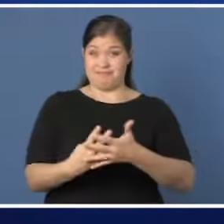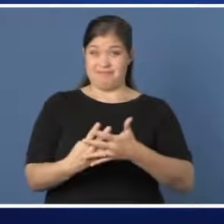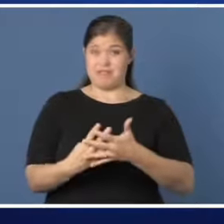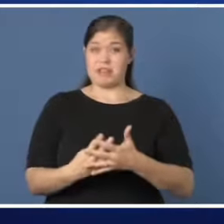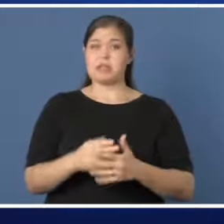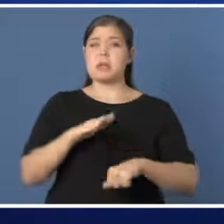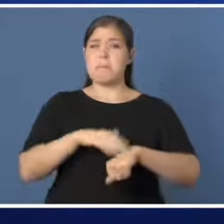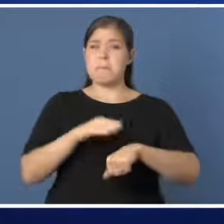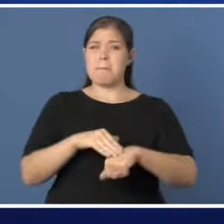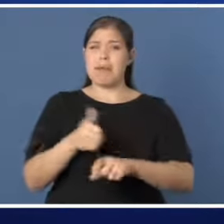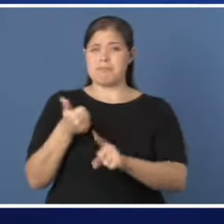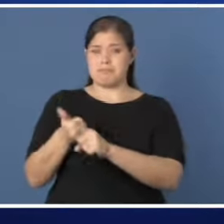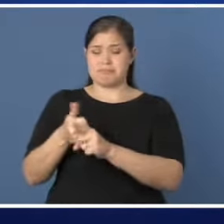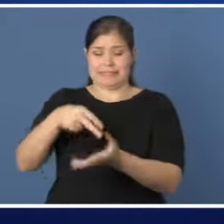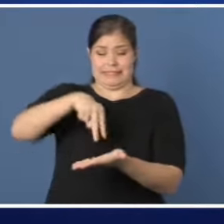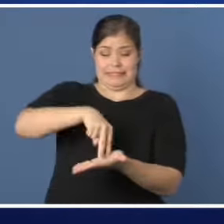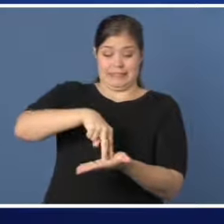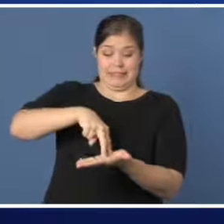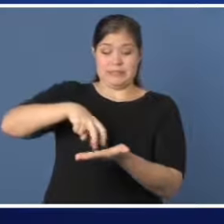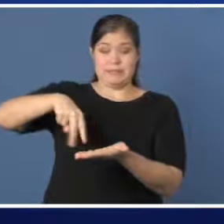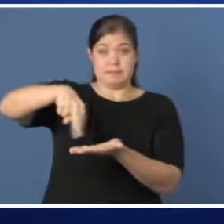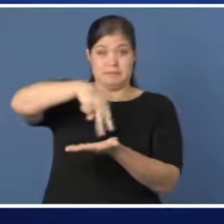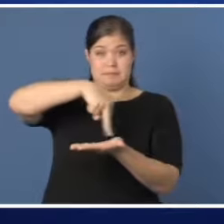carriers big enough to stand and turn in,